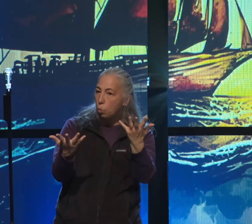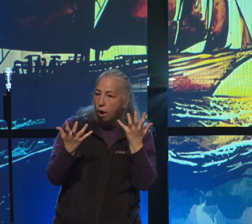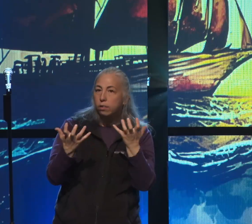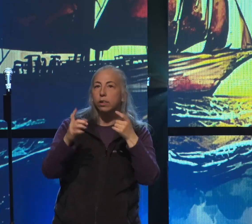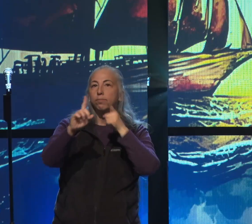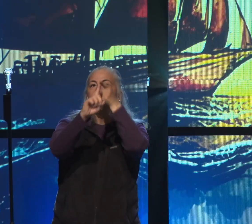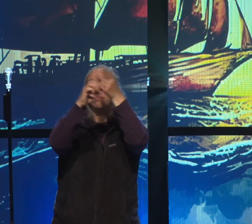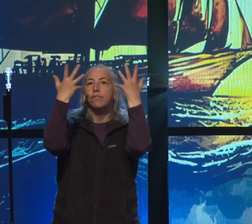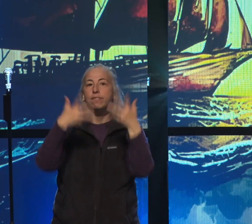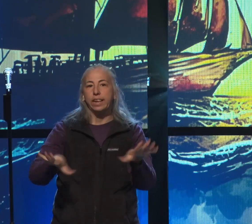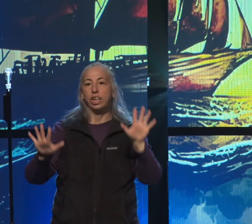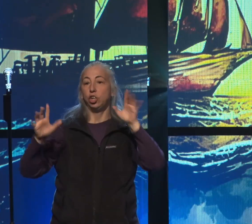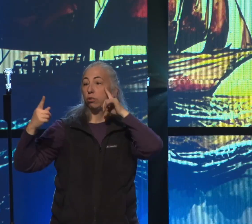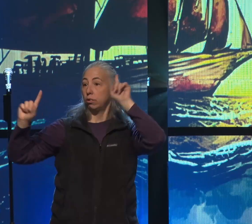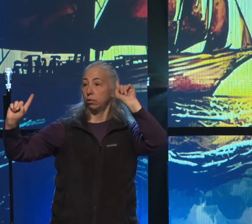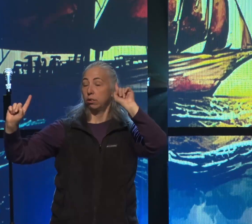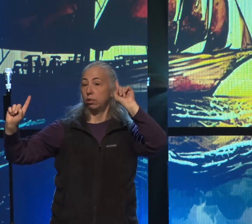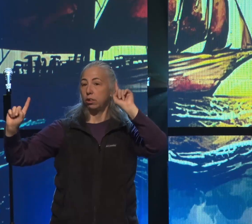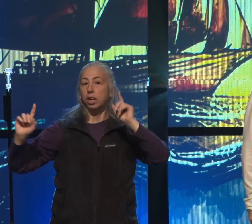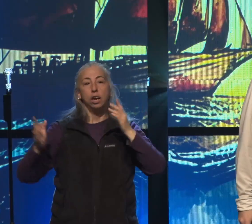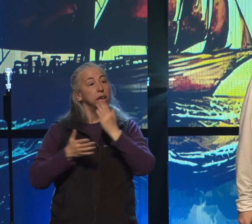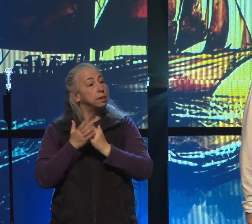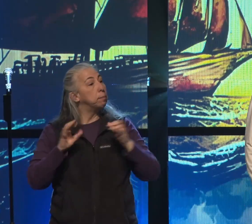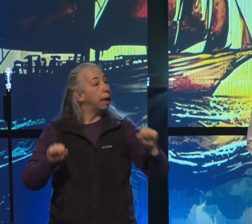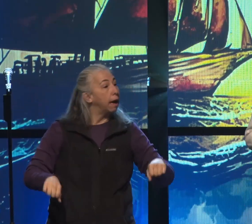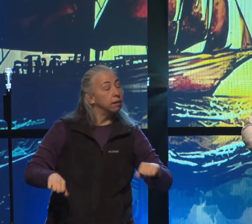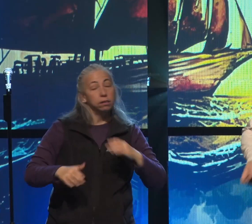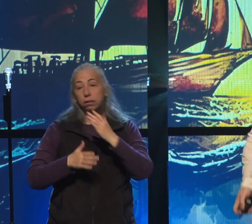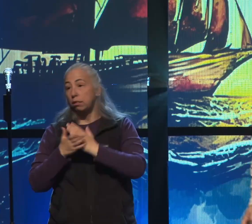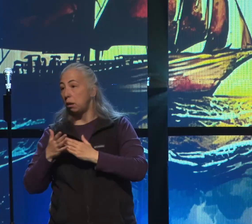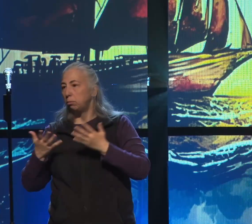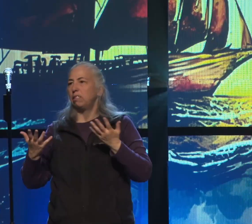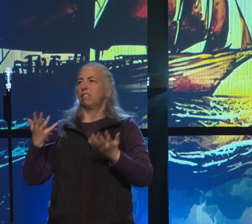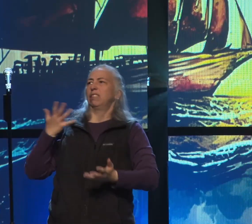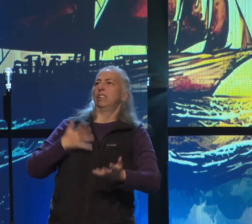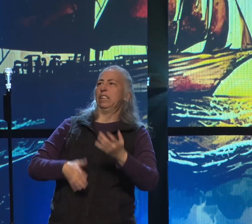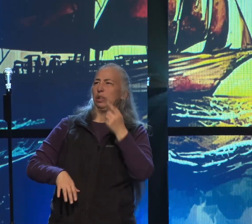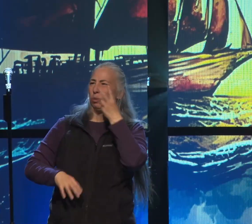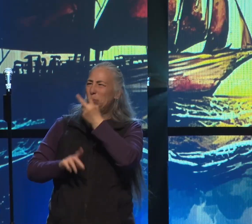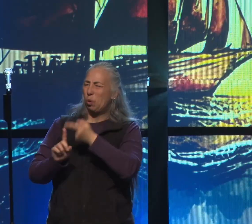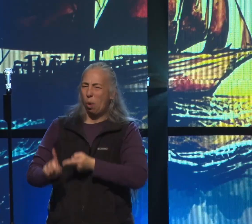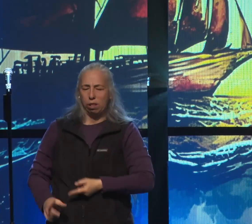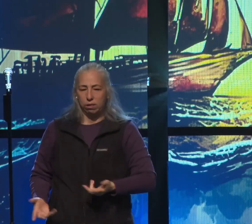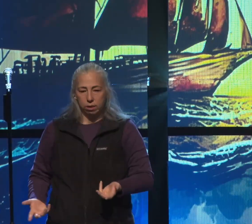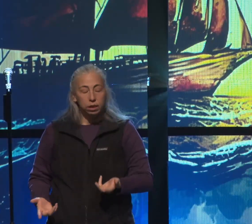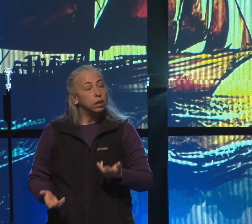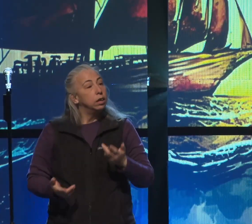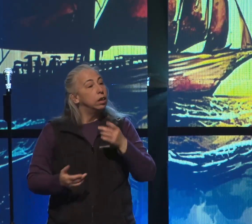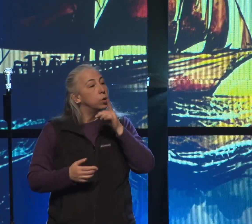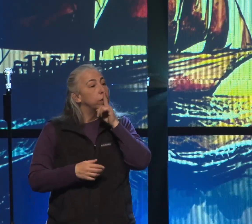question, okay? Many of us could, many of us couldn't. Right? We don't think like that. Depending upon even the faith tradition you grew